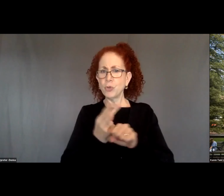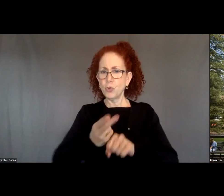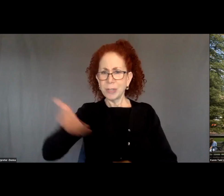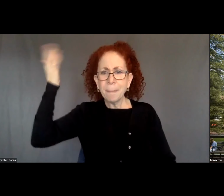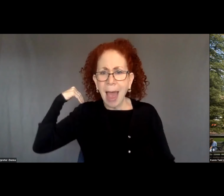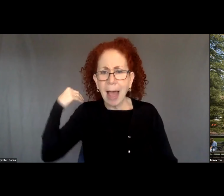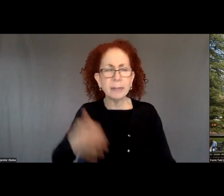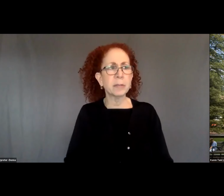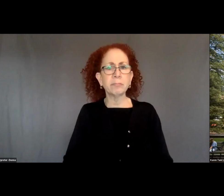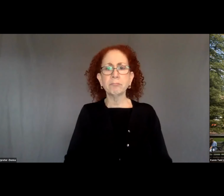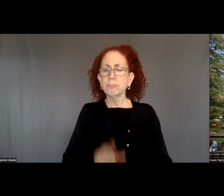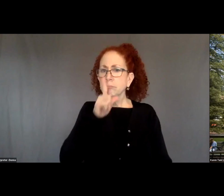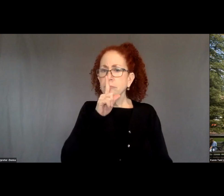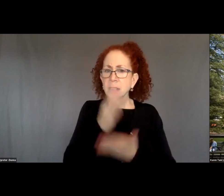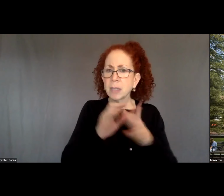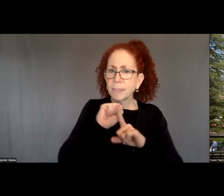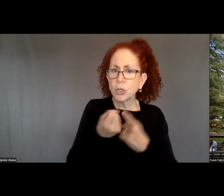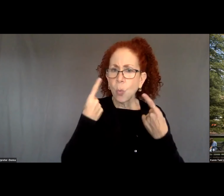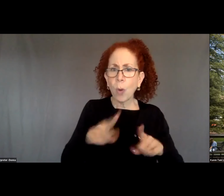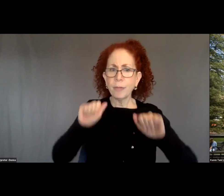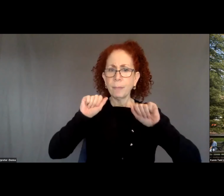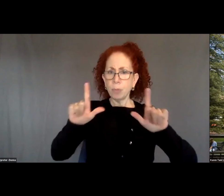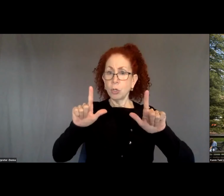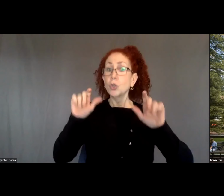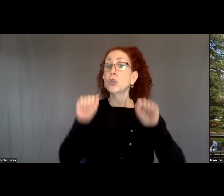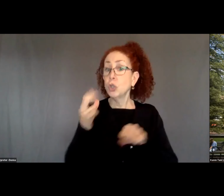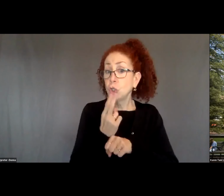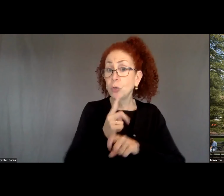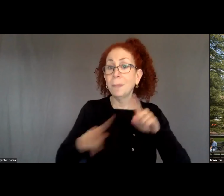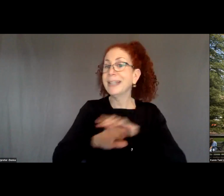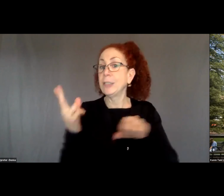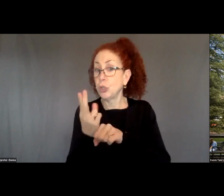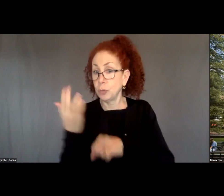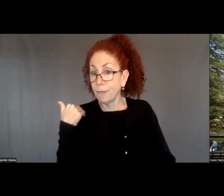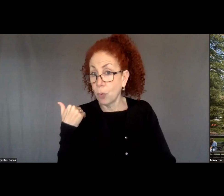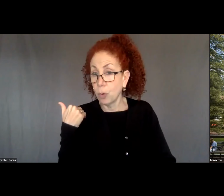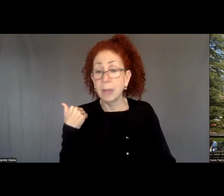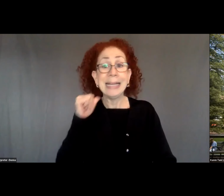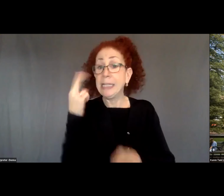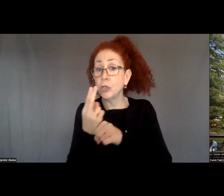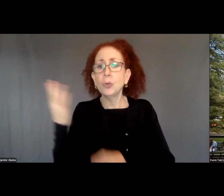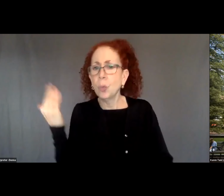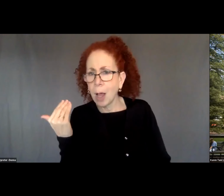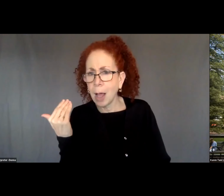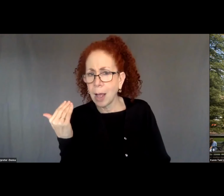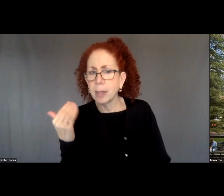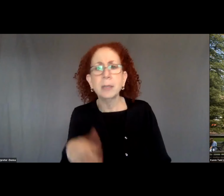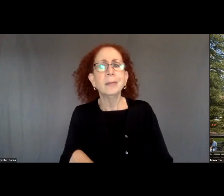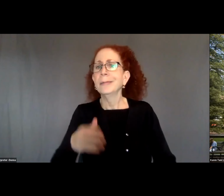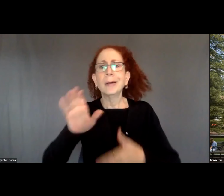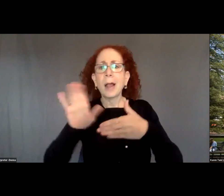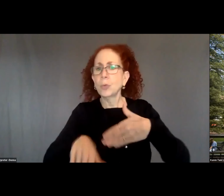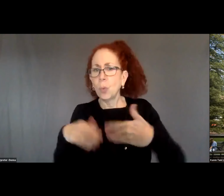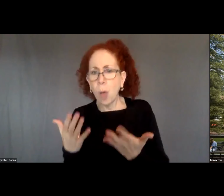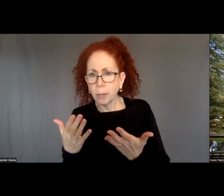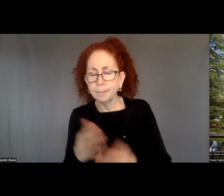there situations when this frame might have been deployed, but was not? If so, why? And with what consequence?